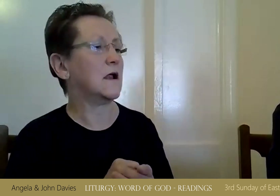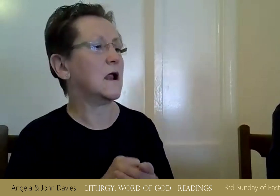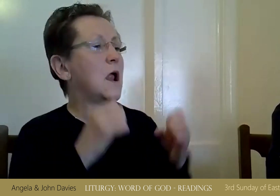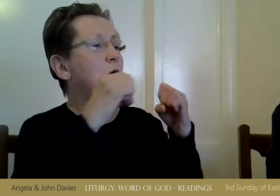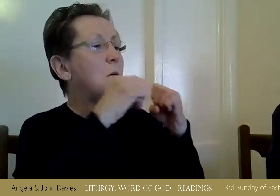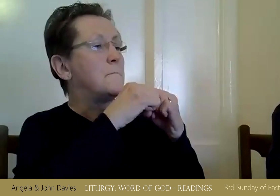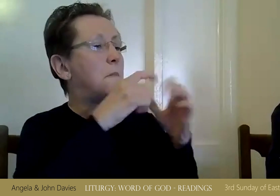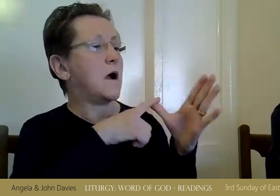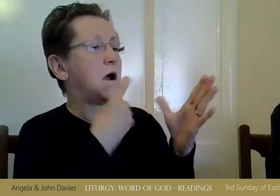Barabbas,